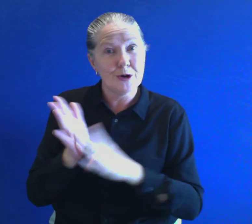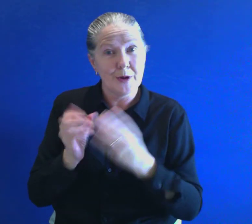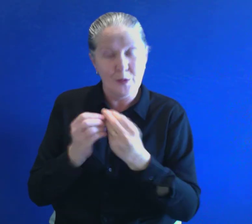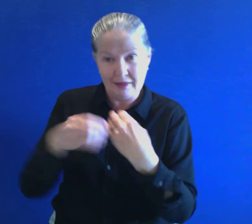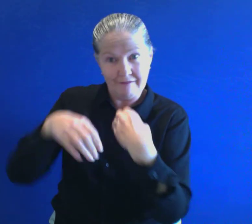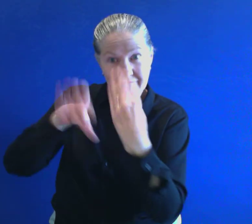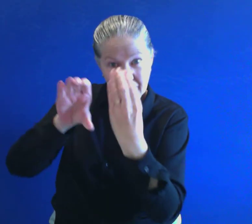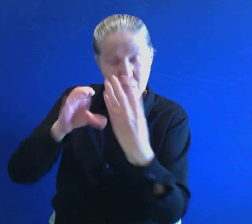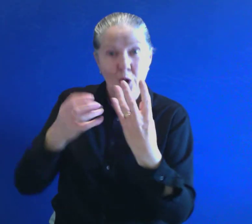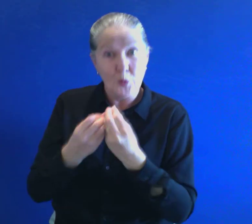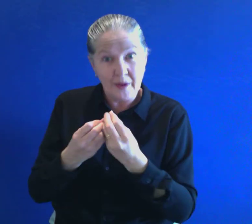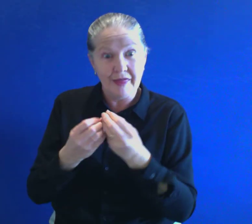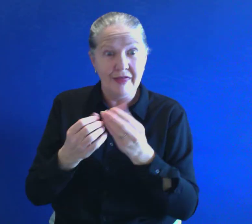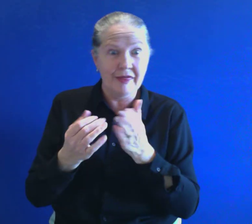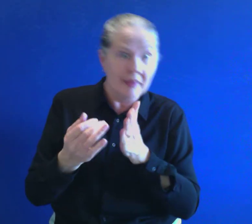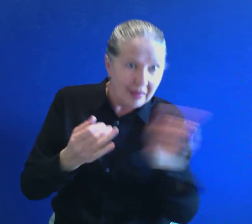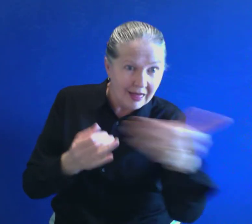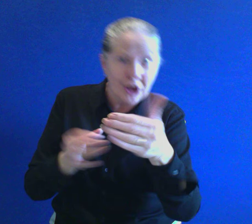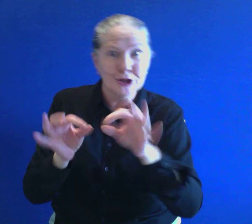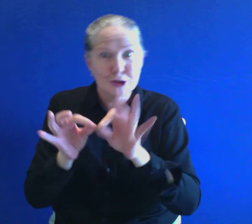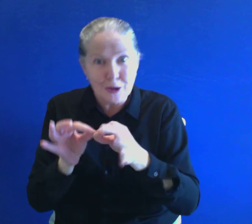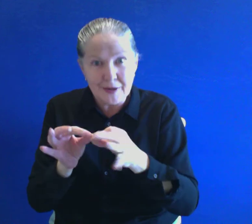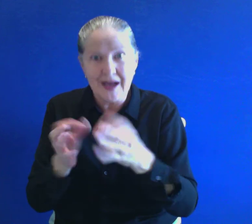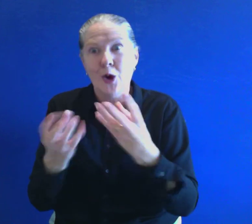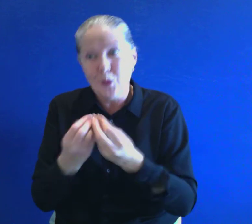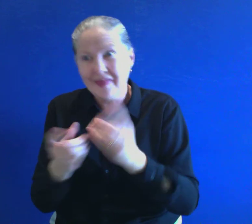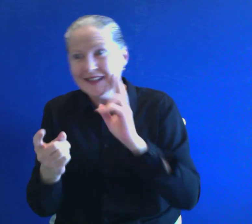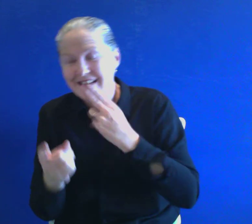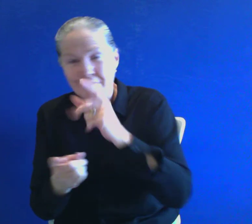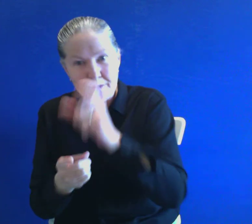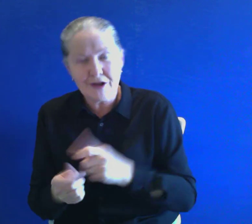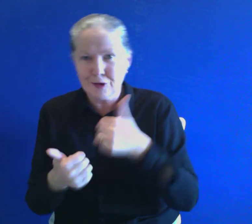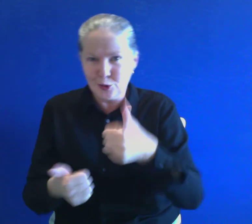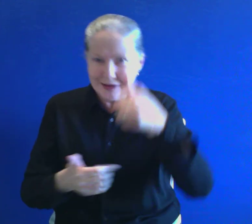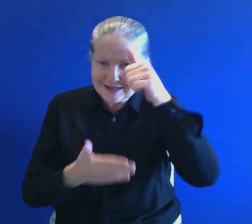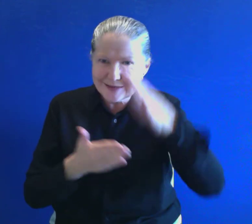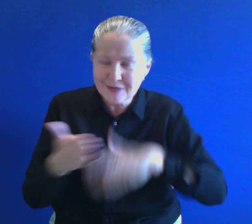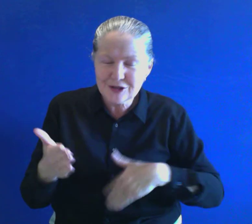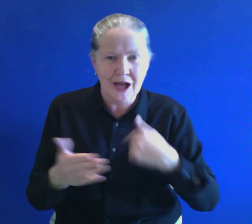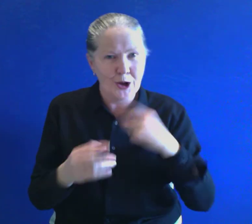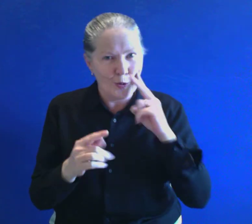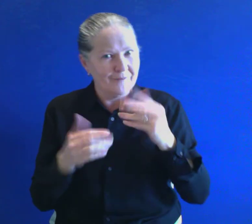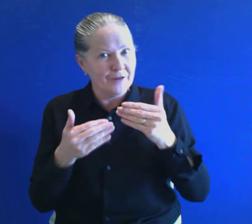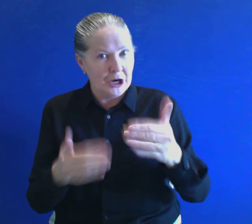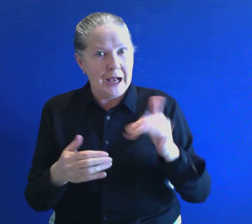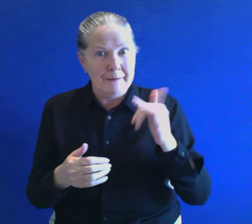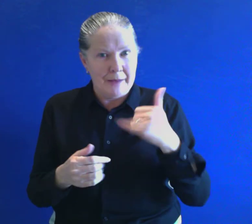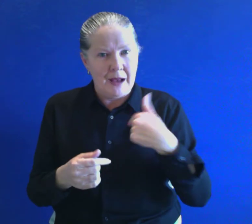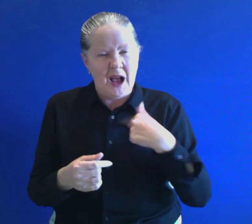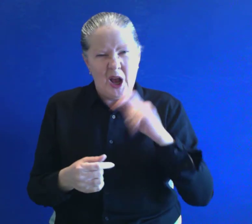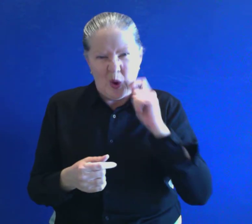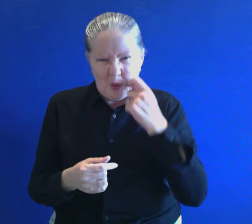who is deaf. But it was a great experience as well and yeah I do look forward. I might cringe when I look at myself in that video but